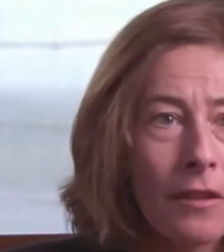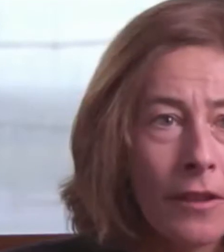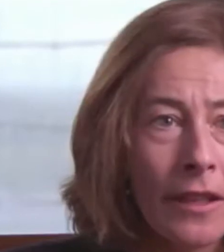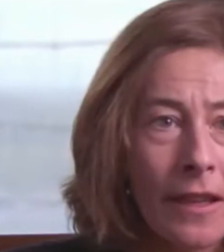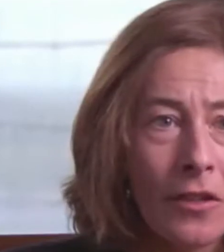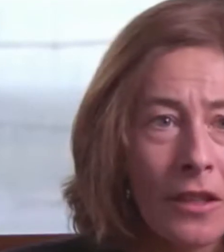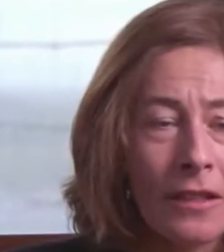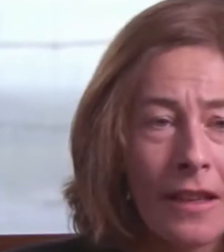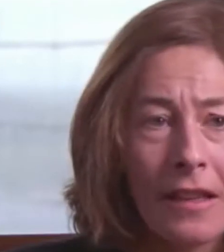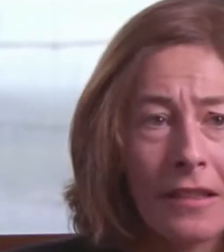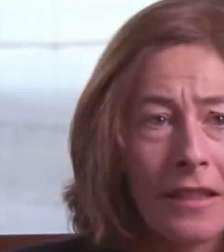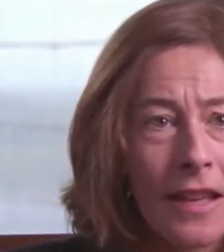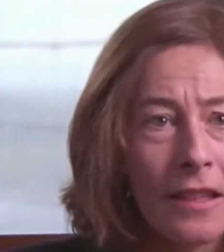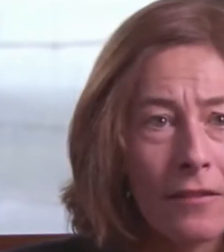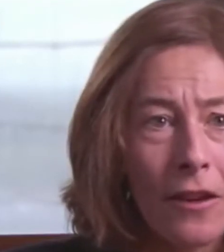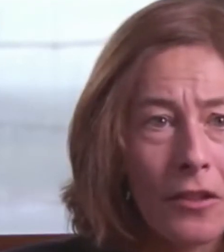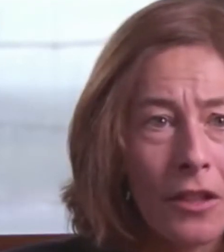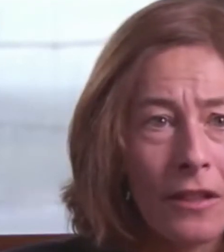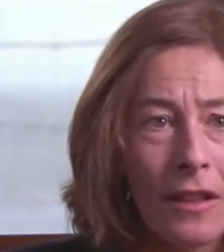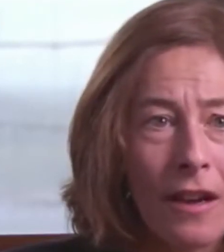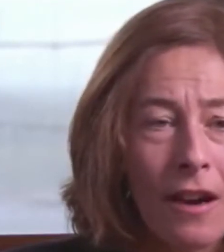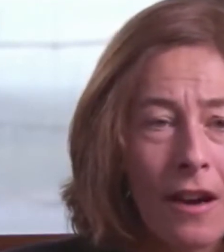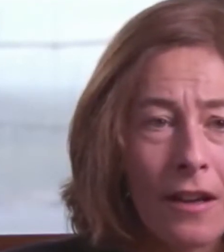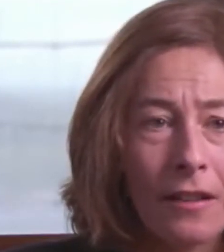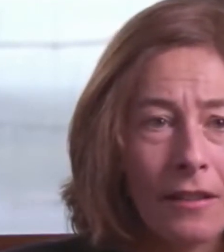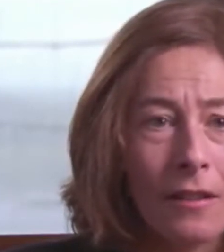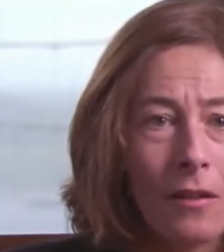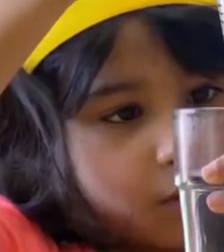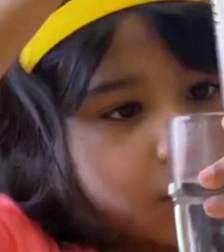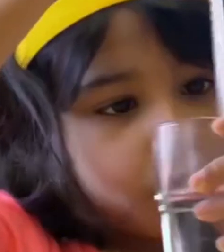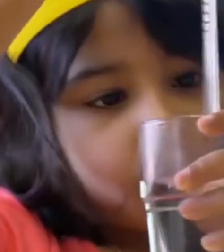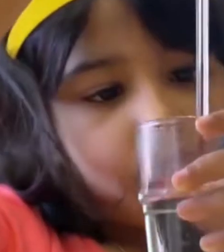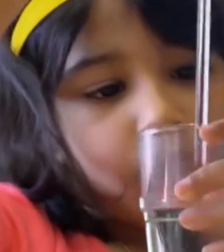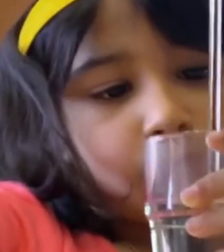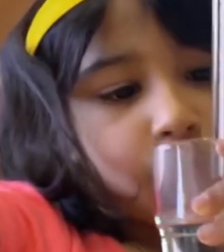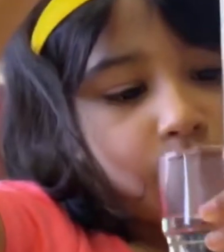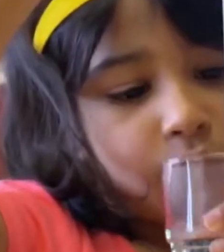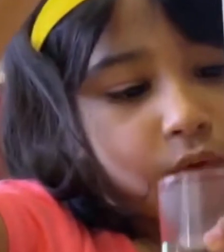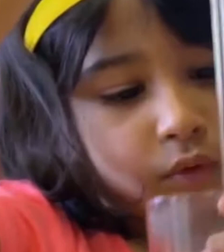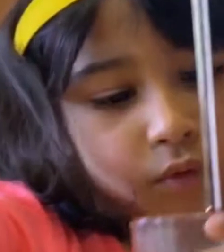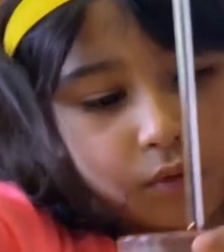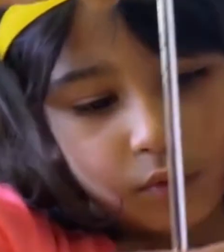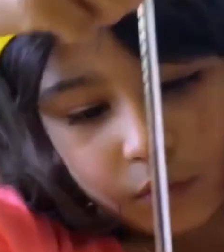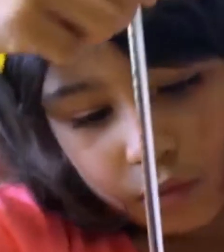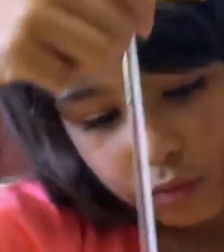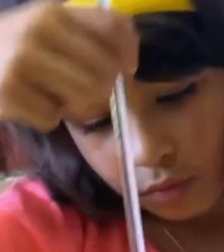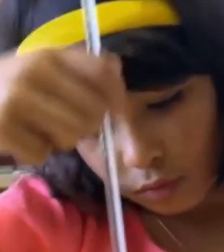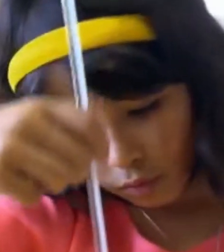Children's self-regulation and executive function are key